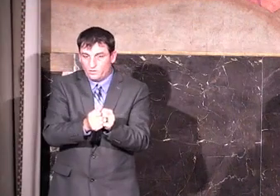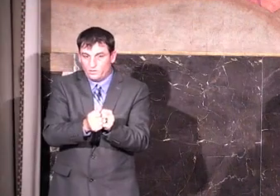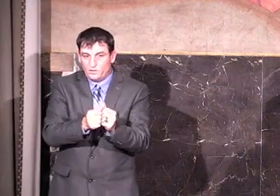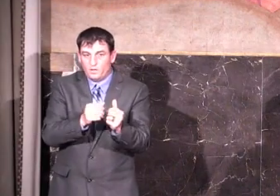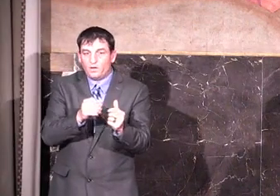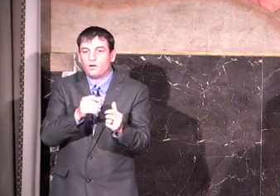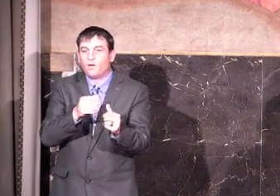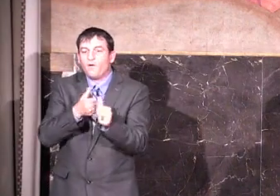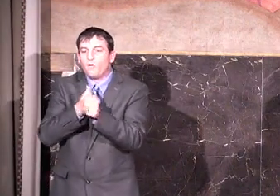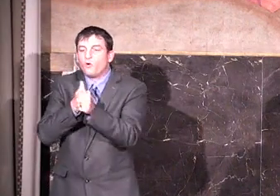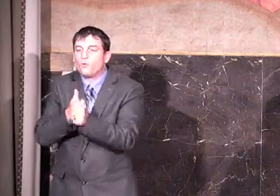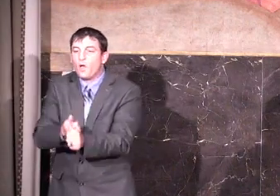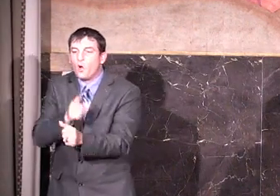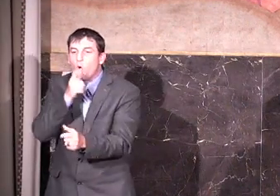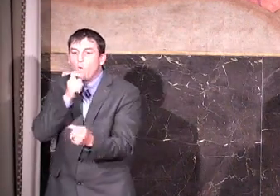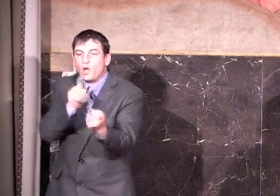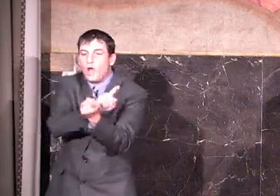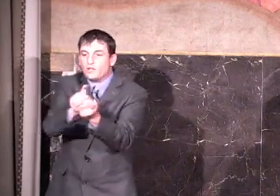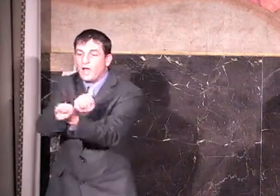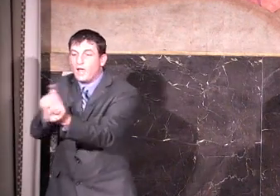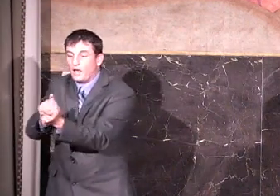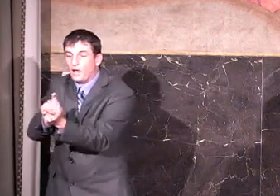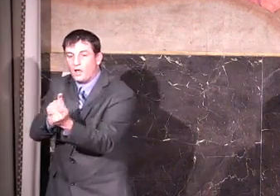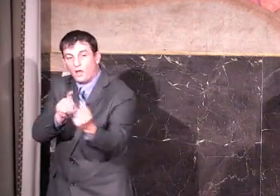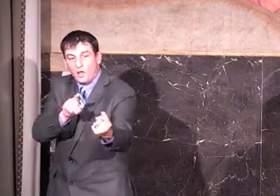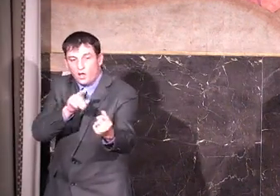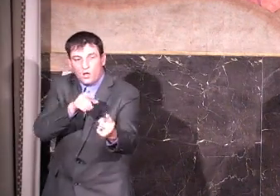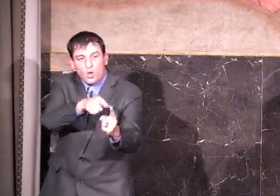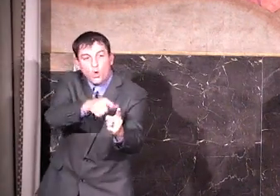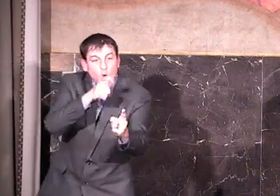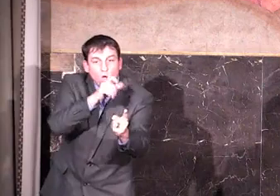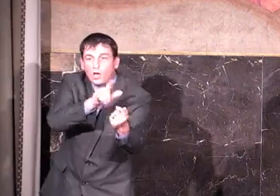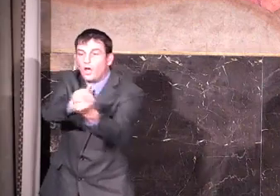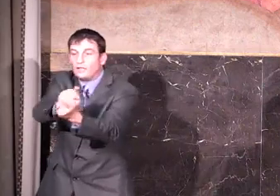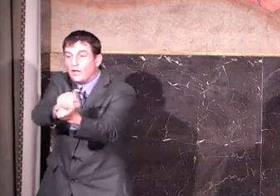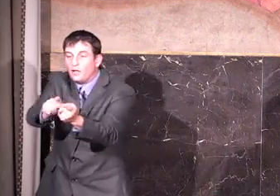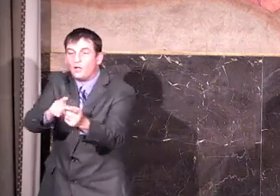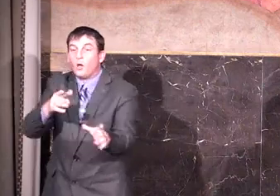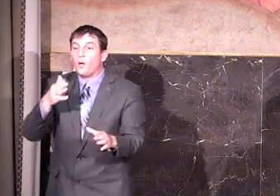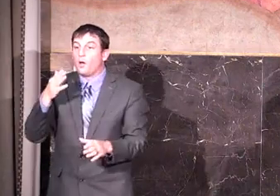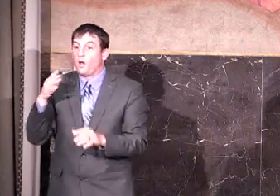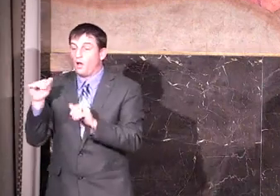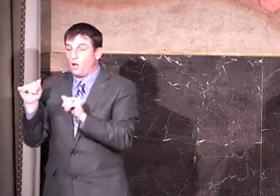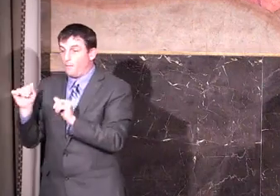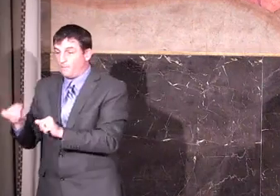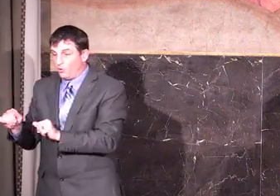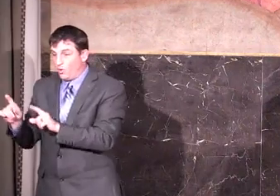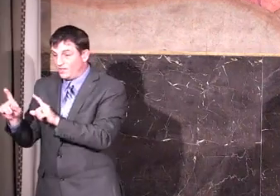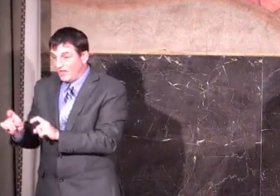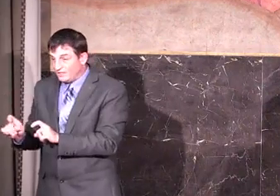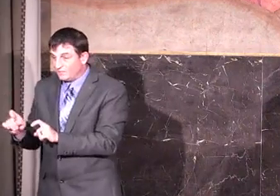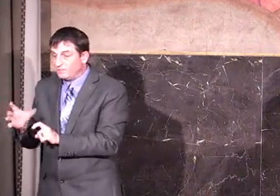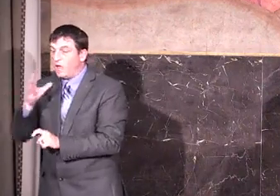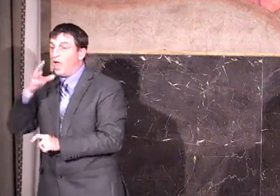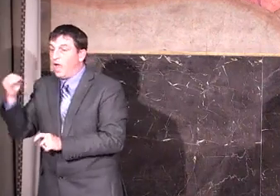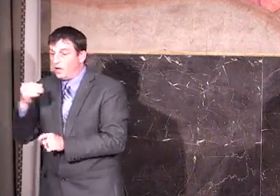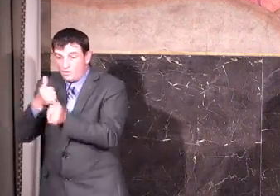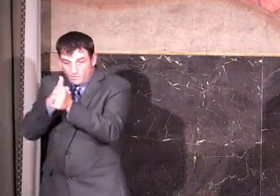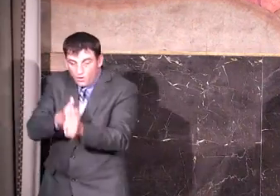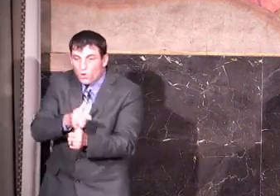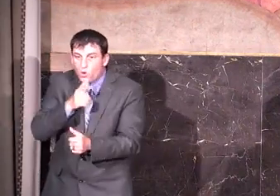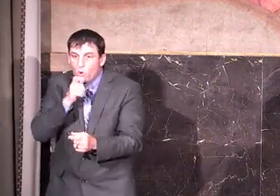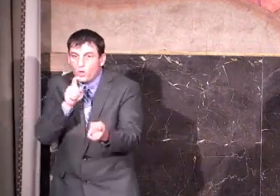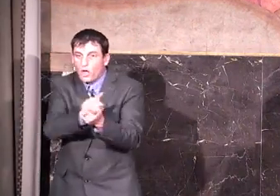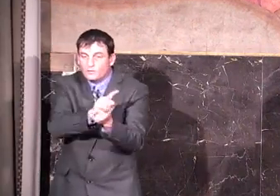do. Because what we know is the ability to test and to contact trace is what allows you to